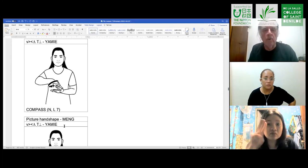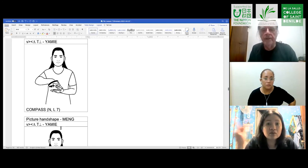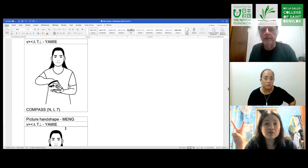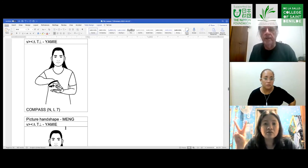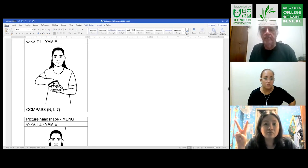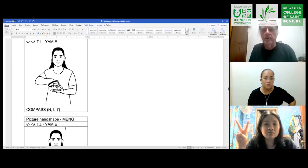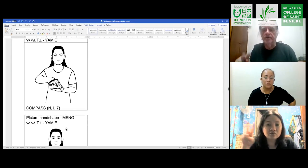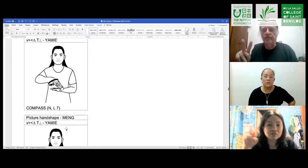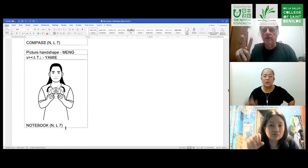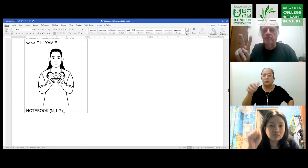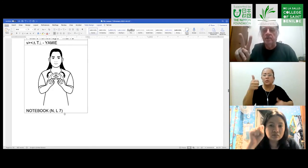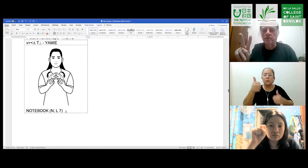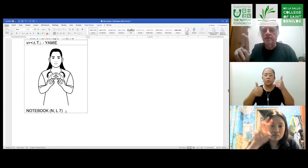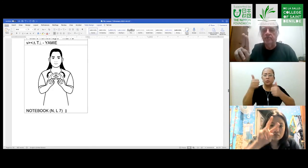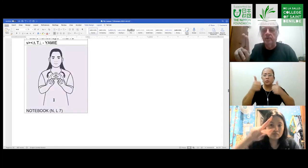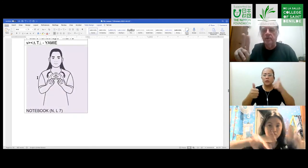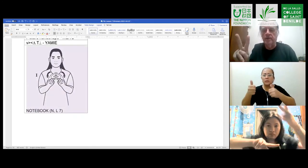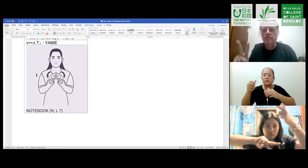which handshake goes first? This one or this one?